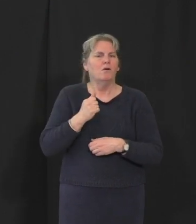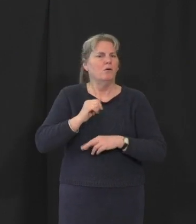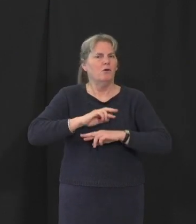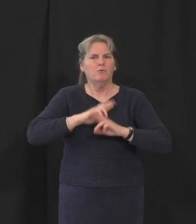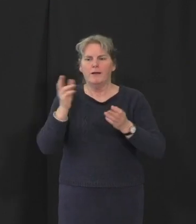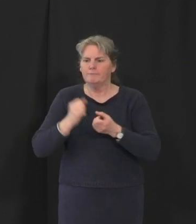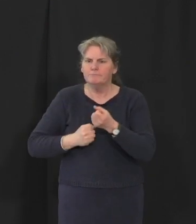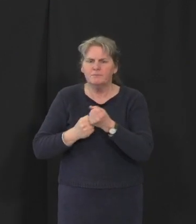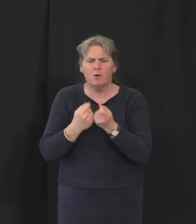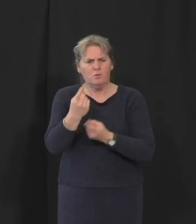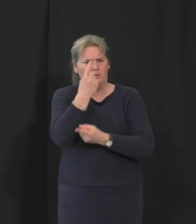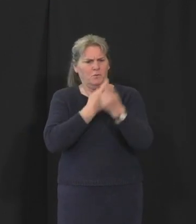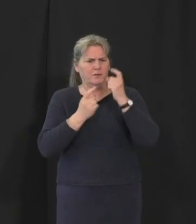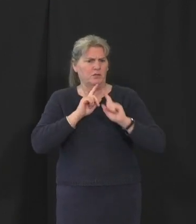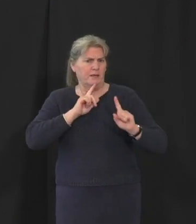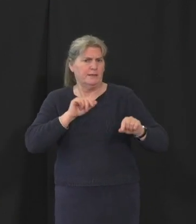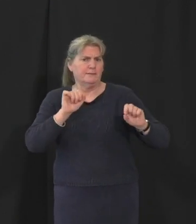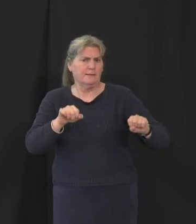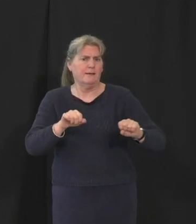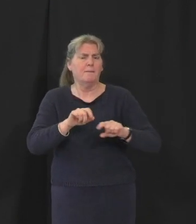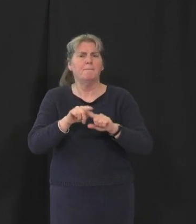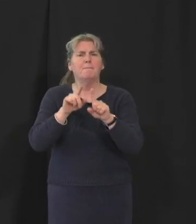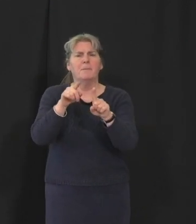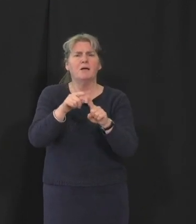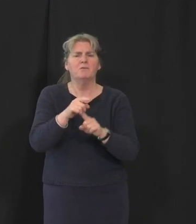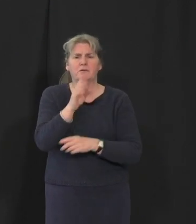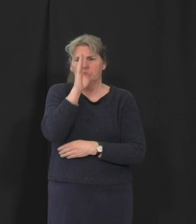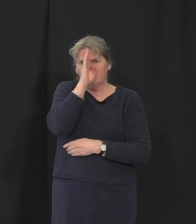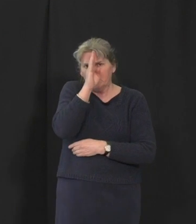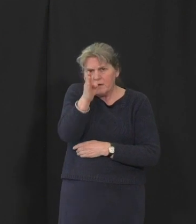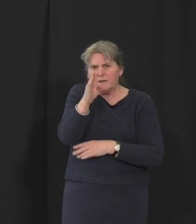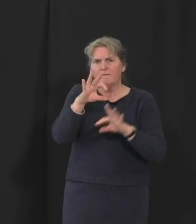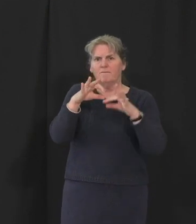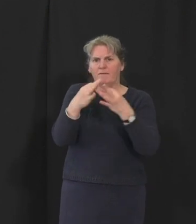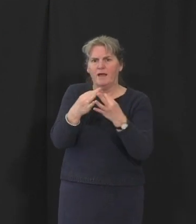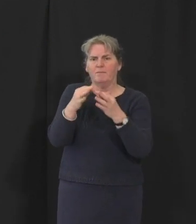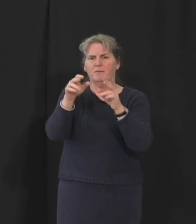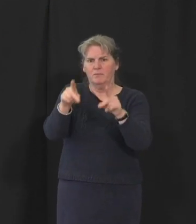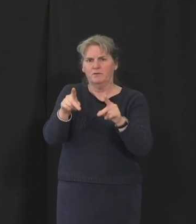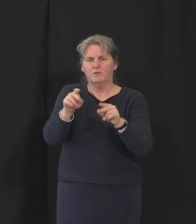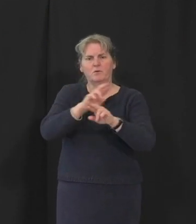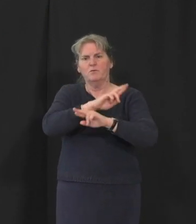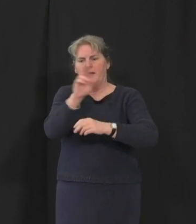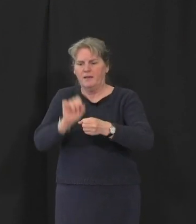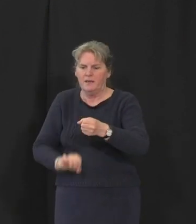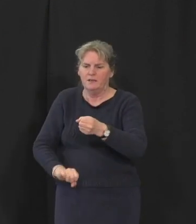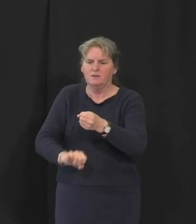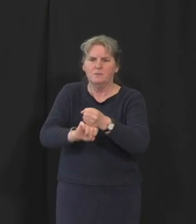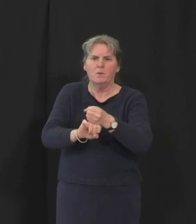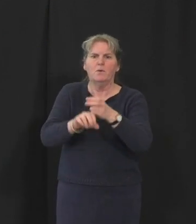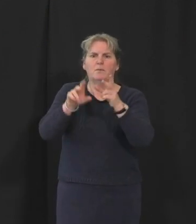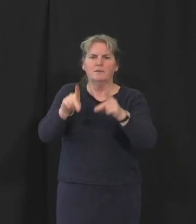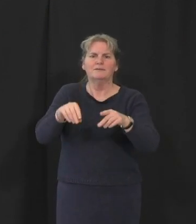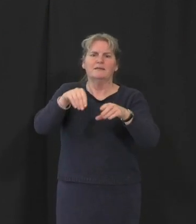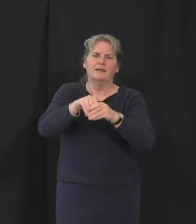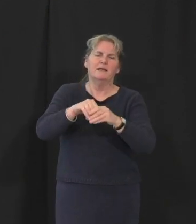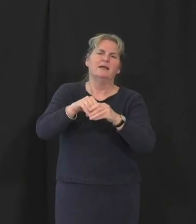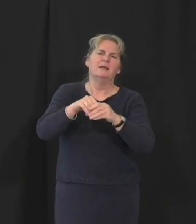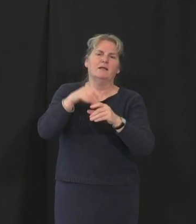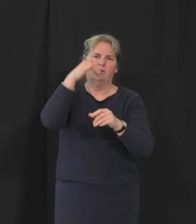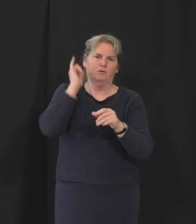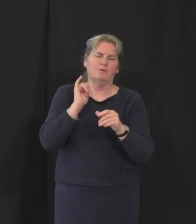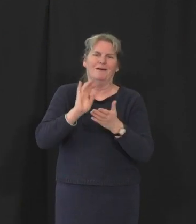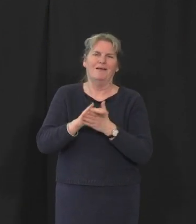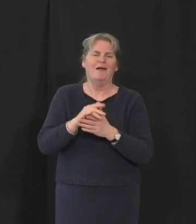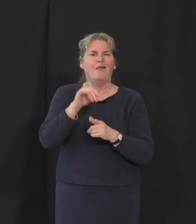provide information. But really, this is about direct family members coming up to support family members in the Yukon. This is not an